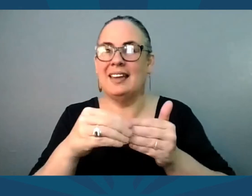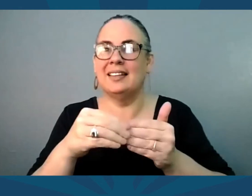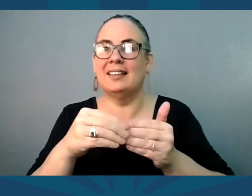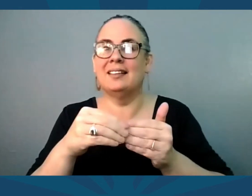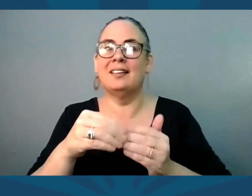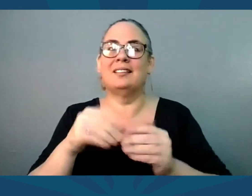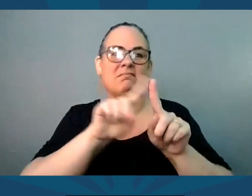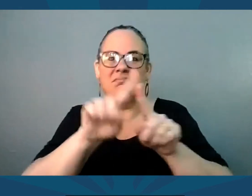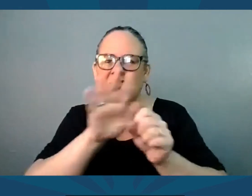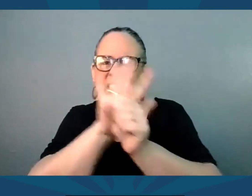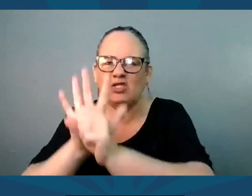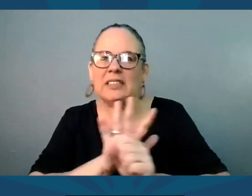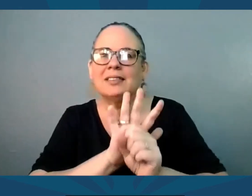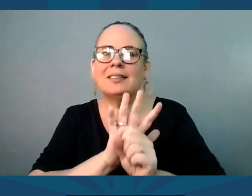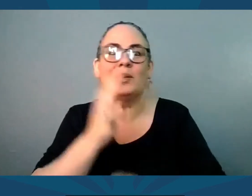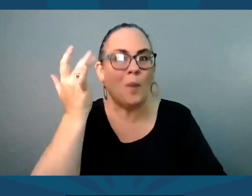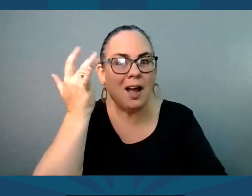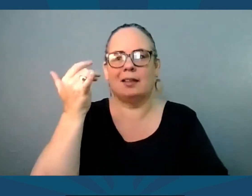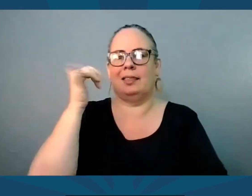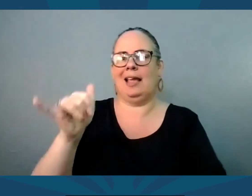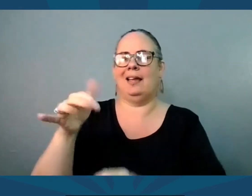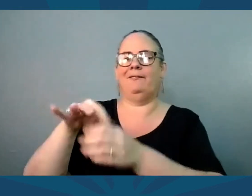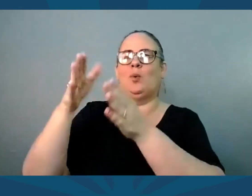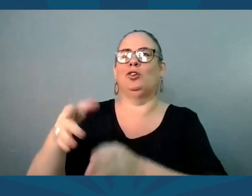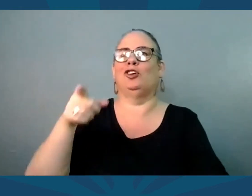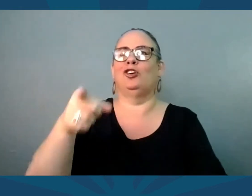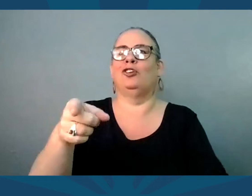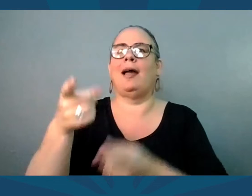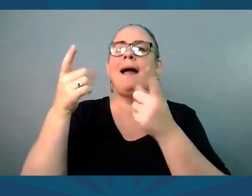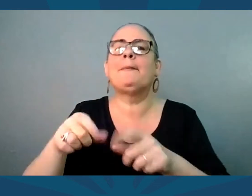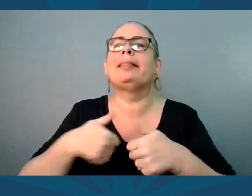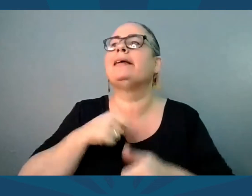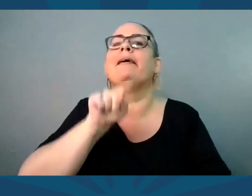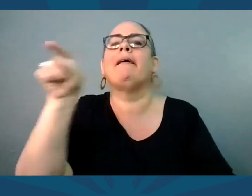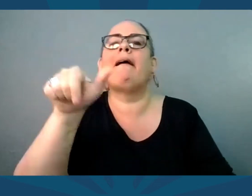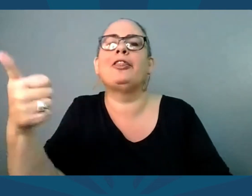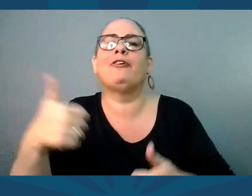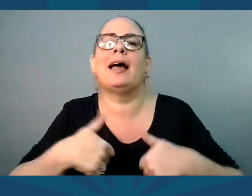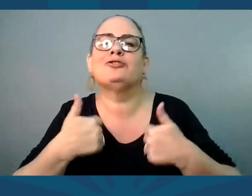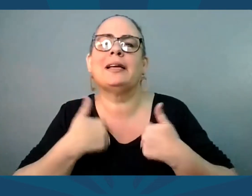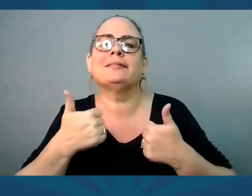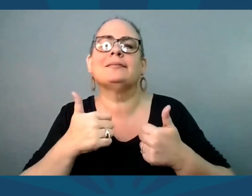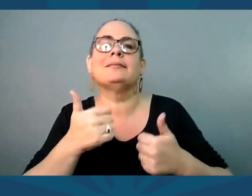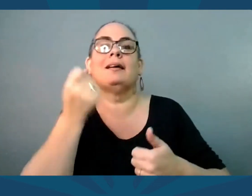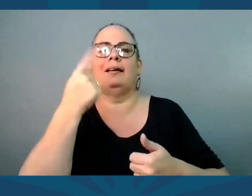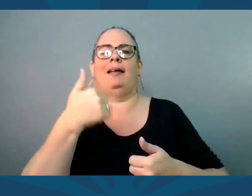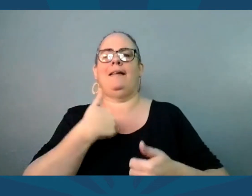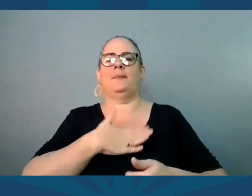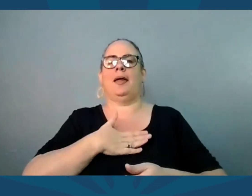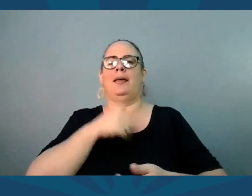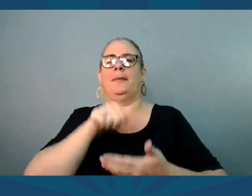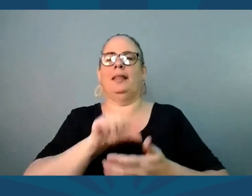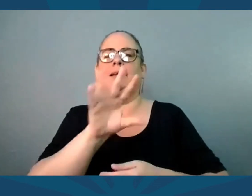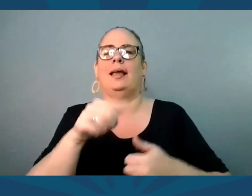It may be possible for your household to receive multiple guides for different legislative districts if there is a voter registered